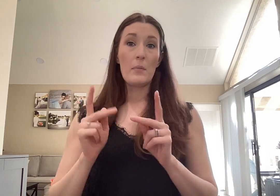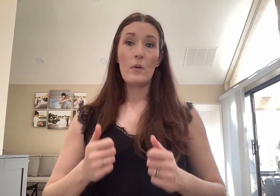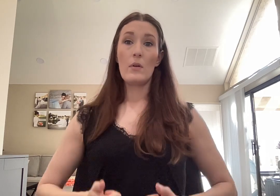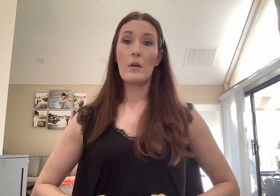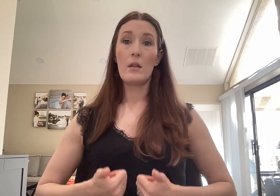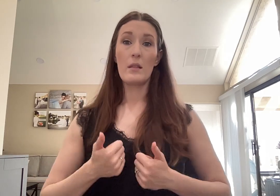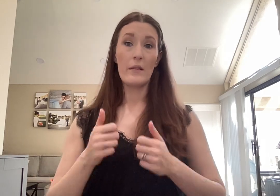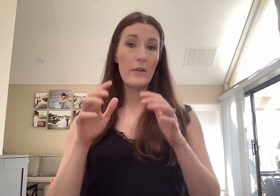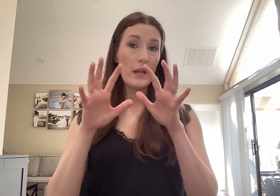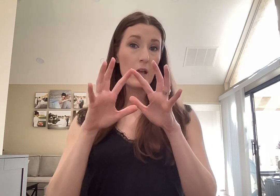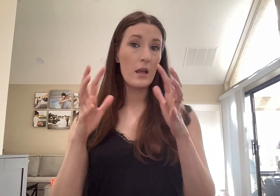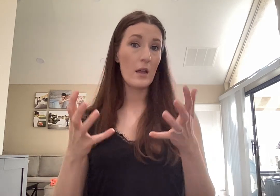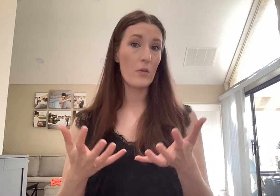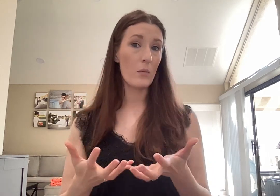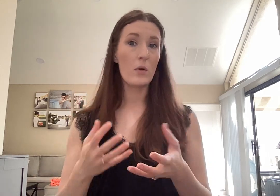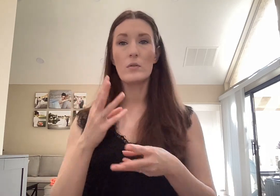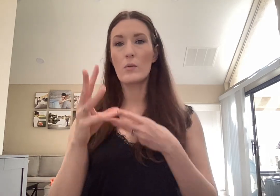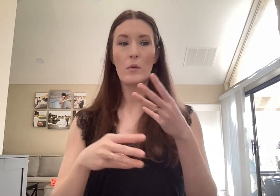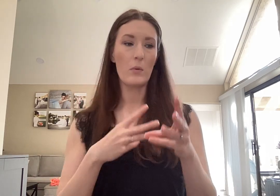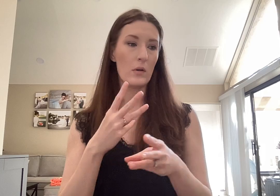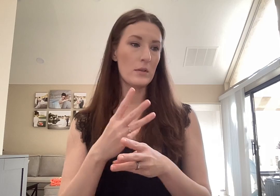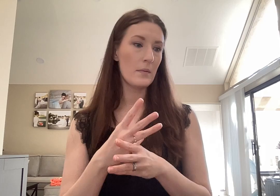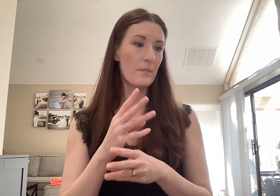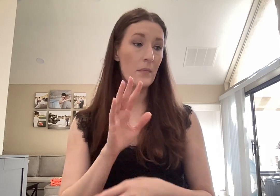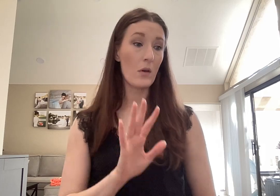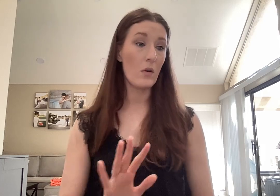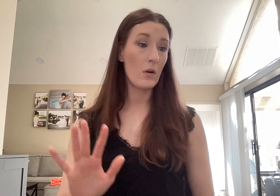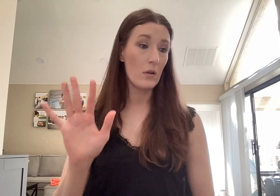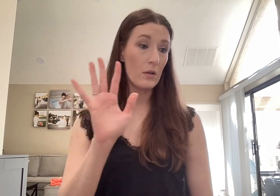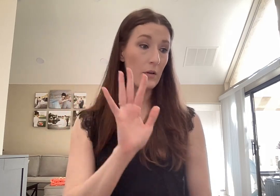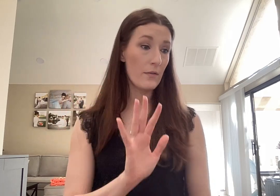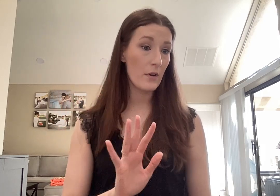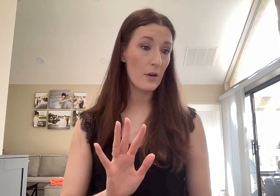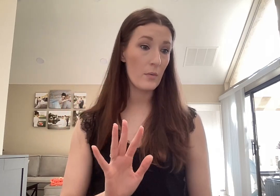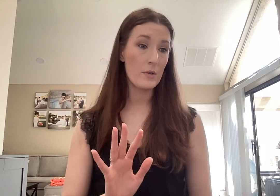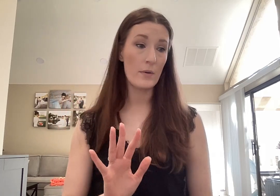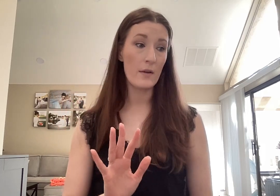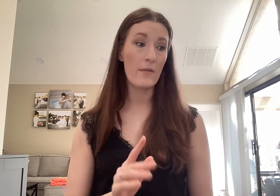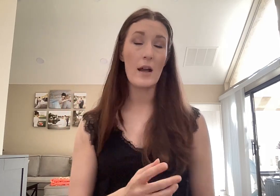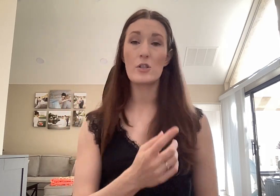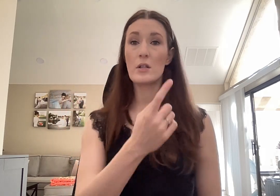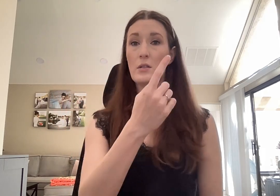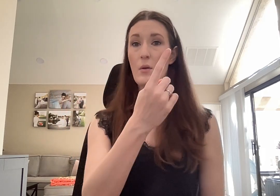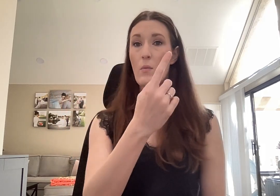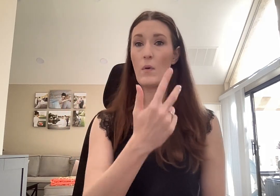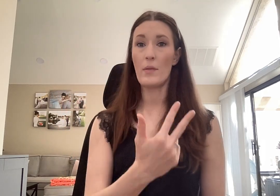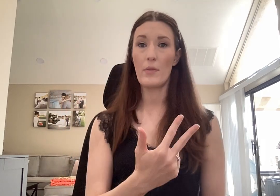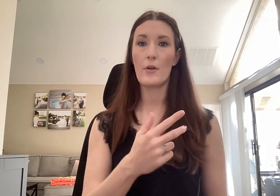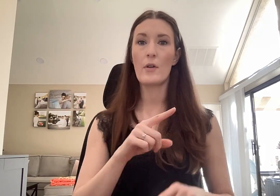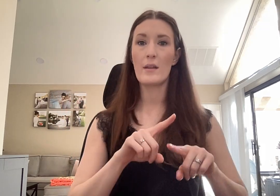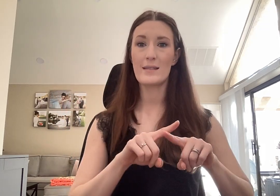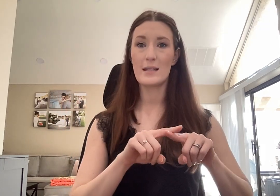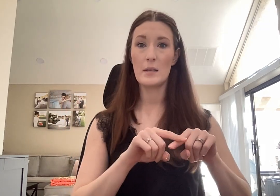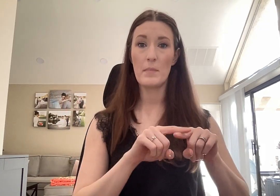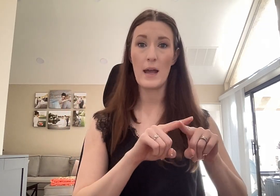People living in the world or world all over, we're doing a fraction, so 1/3